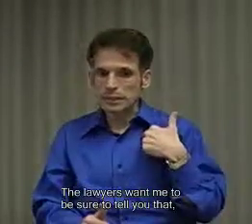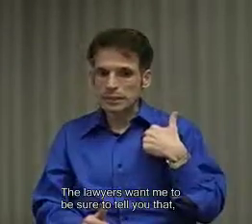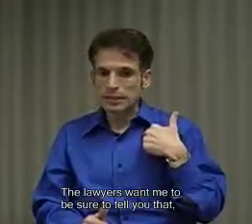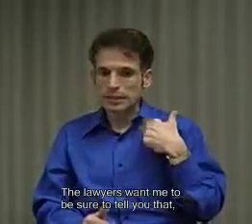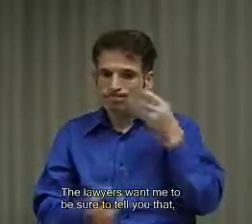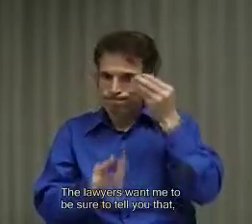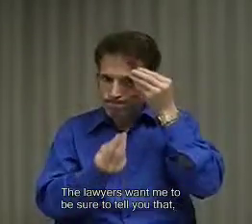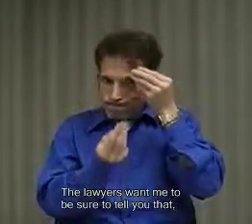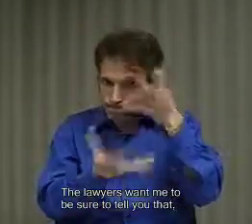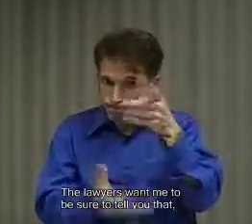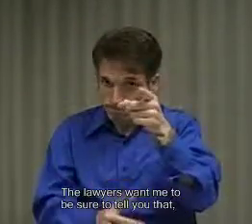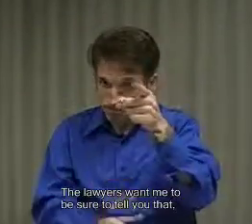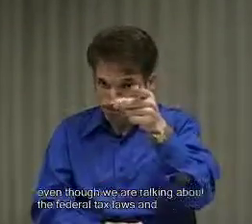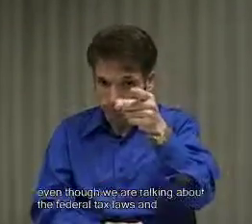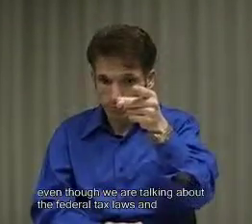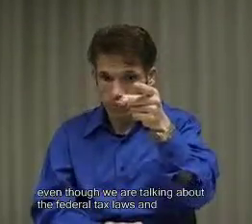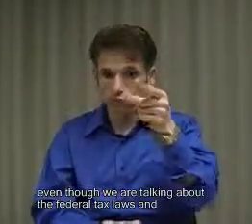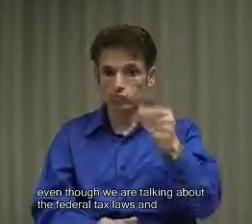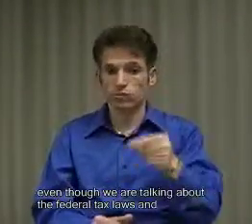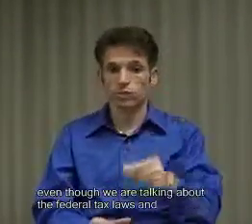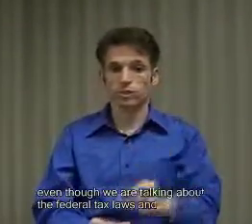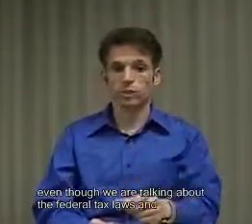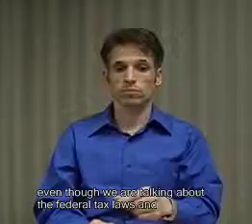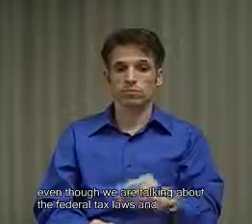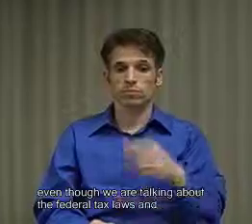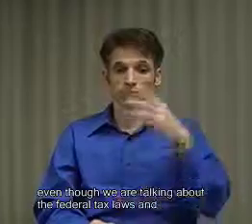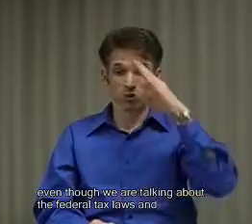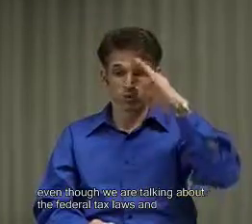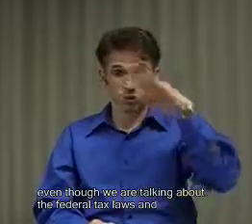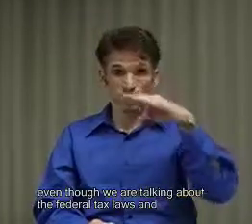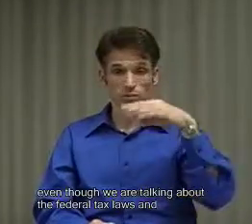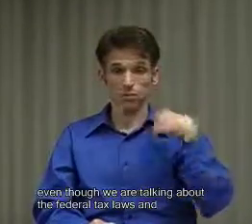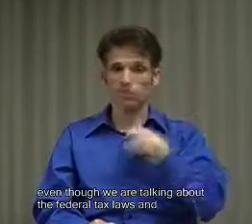talking about the federal tax laws and